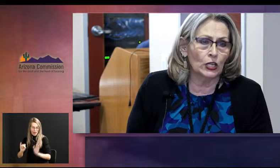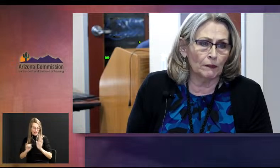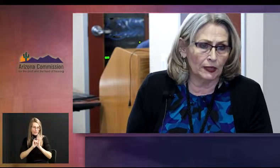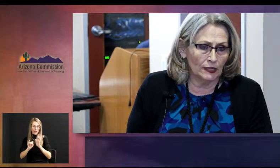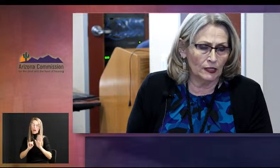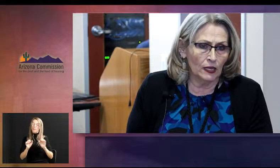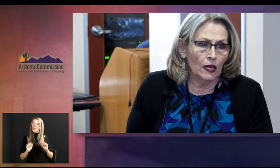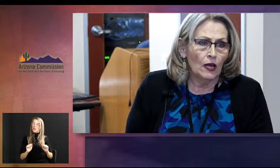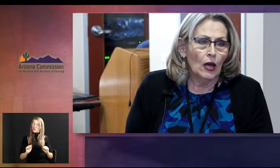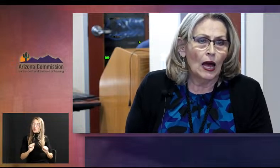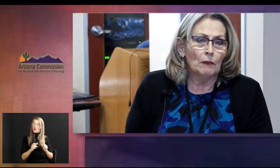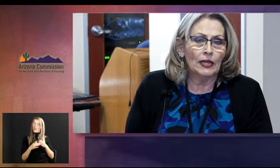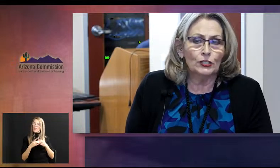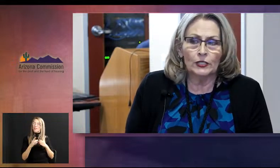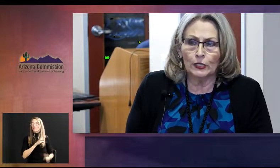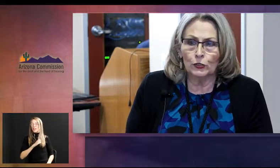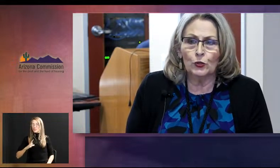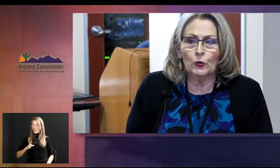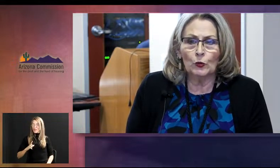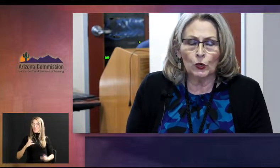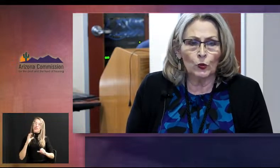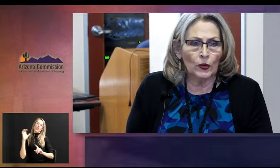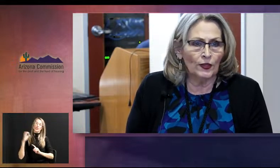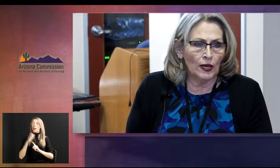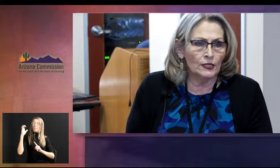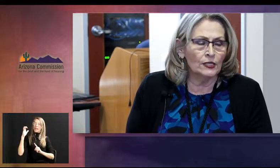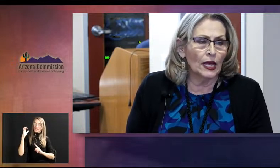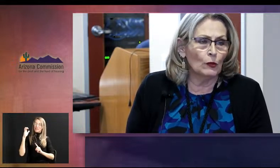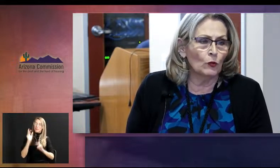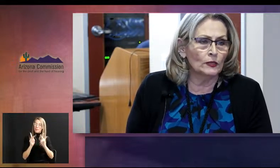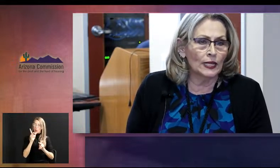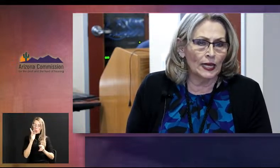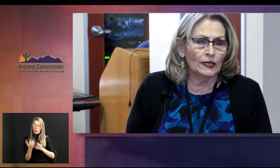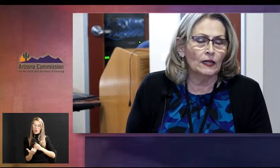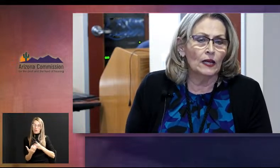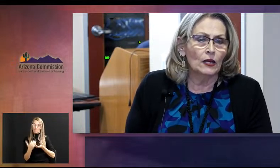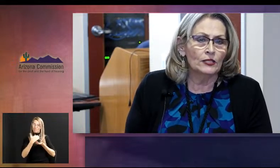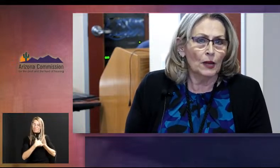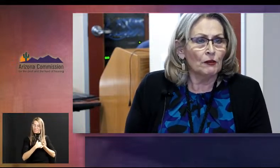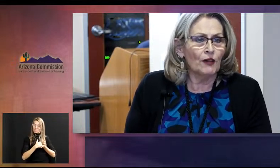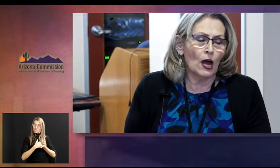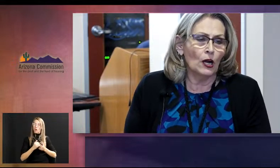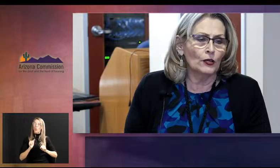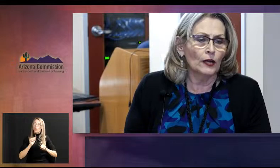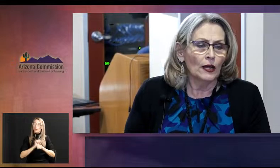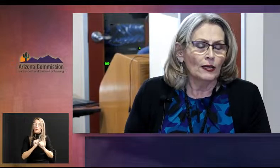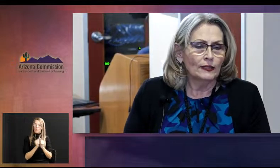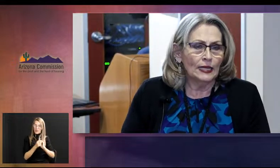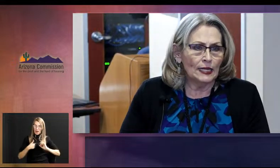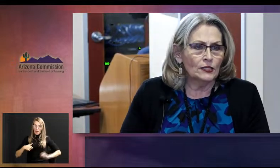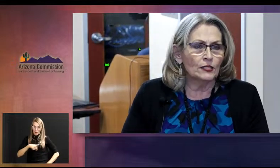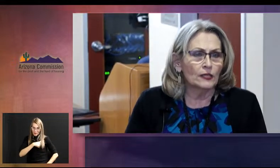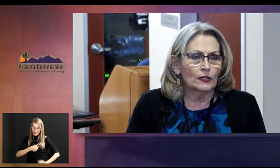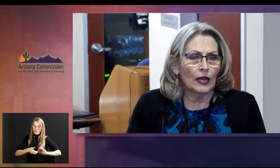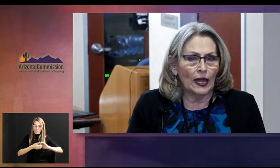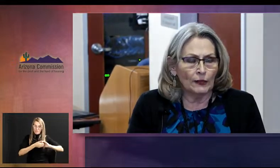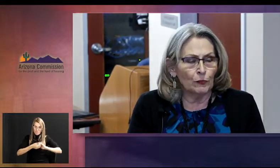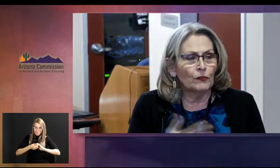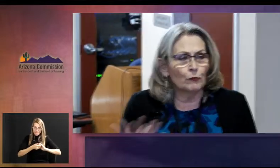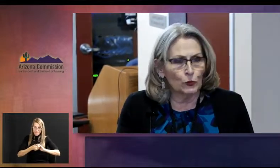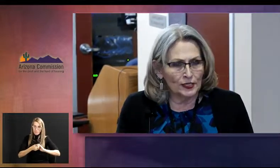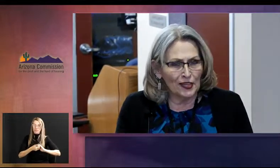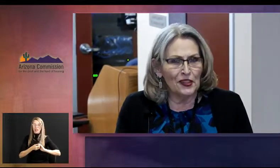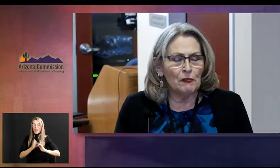legislative champions. Legislators who will work with us and will take some of our needs